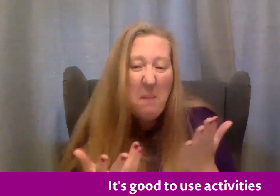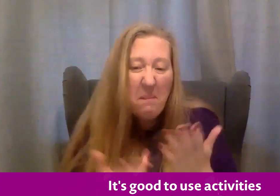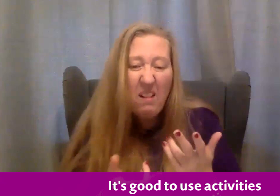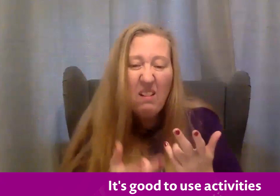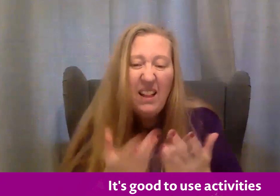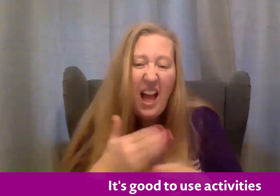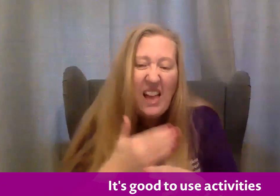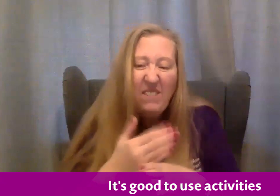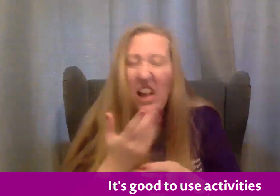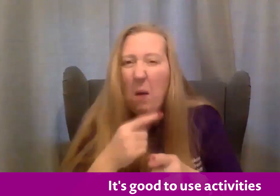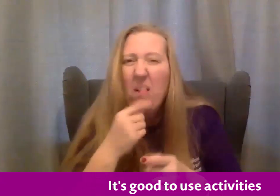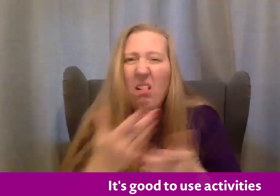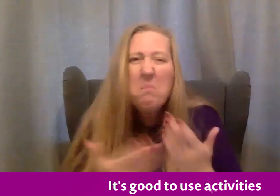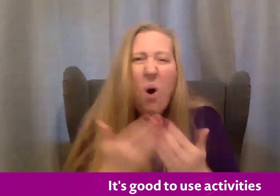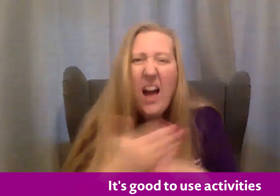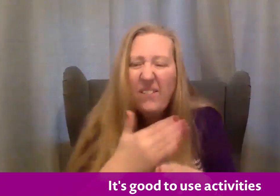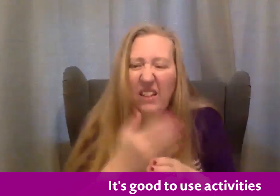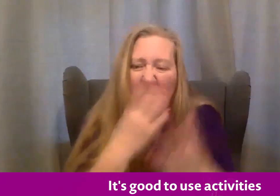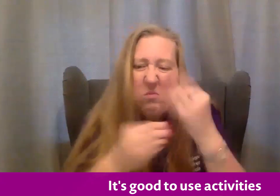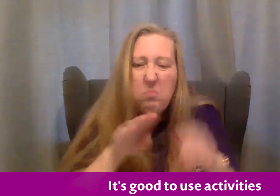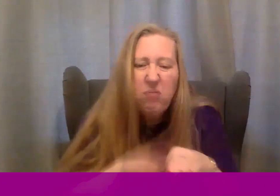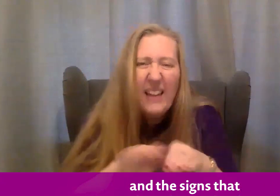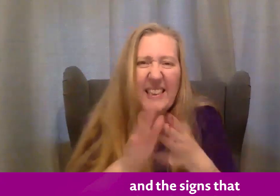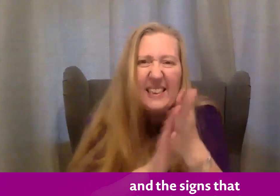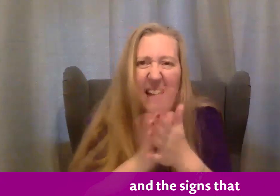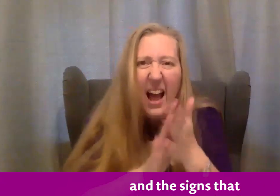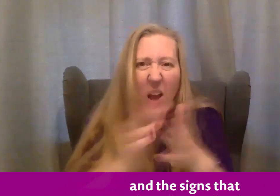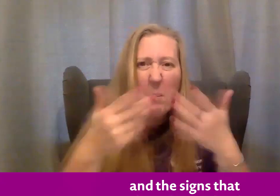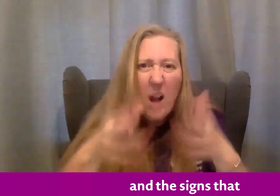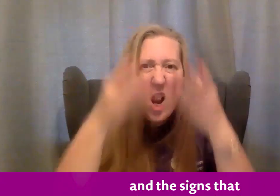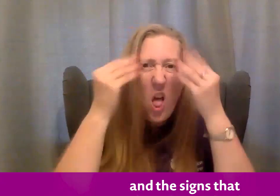It's good to use activities to practice timelines. And the signs that you have learnt today. Today.